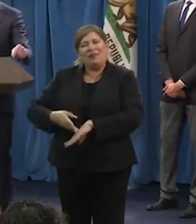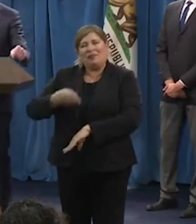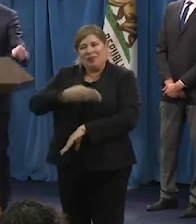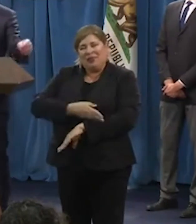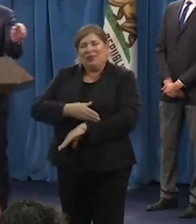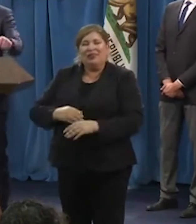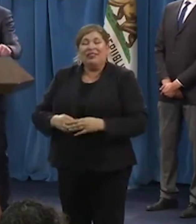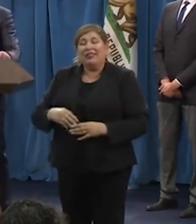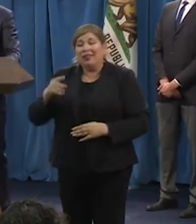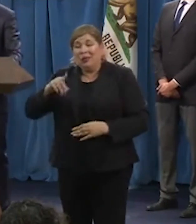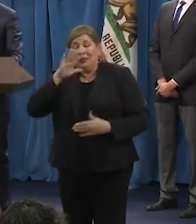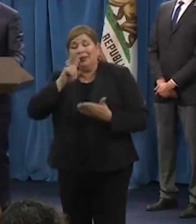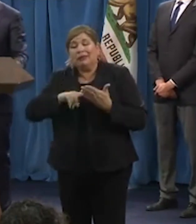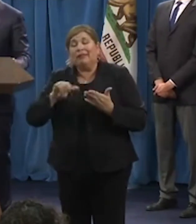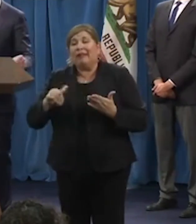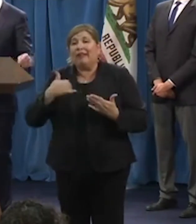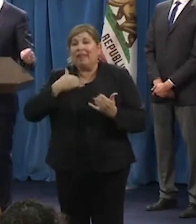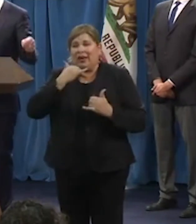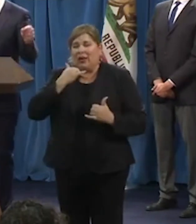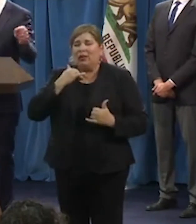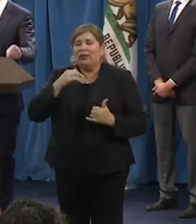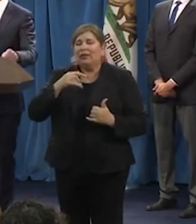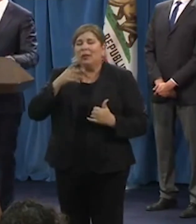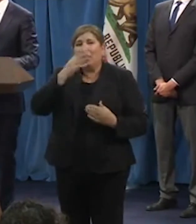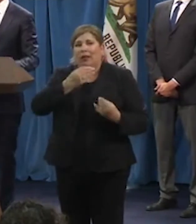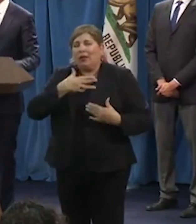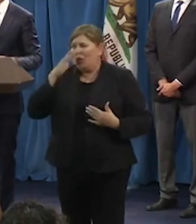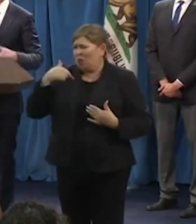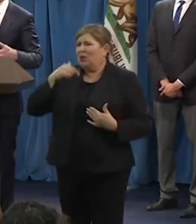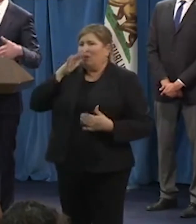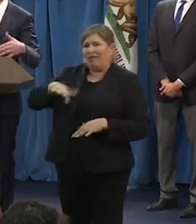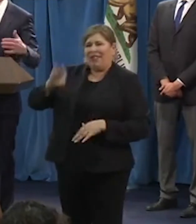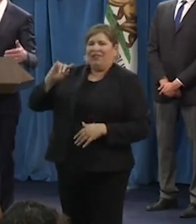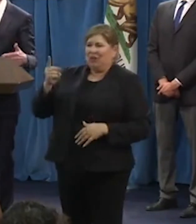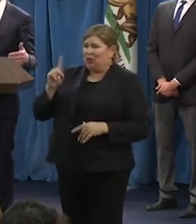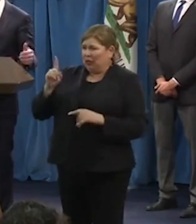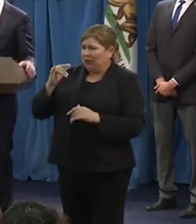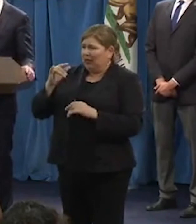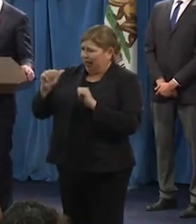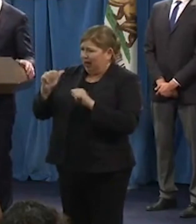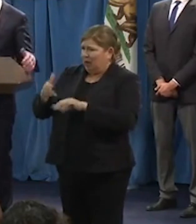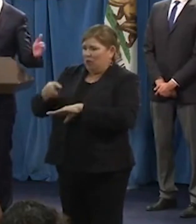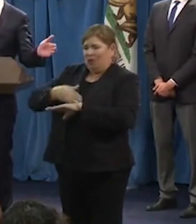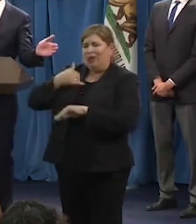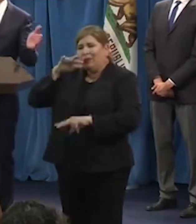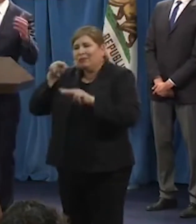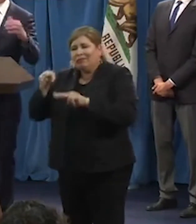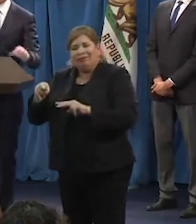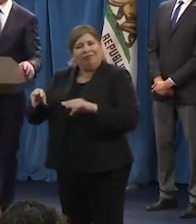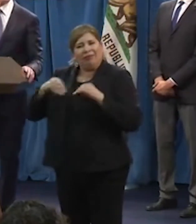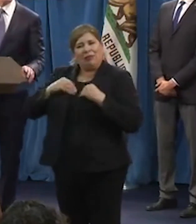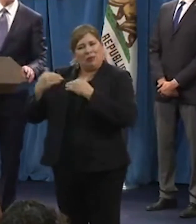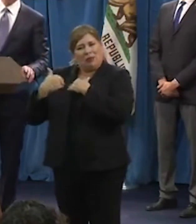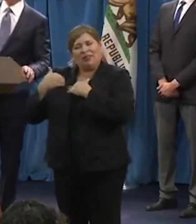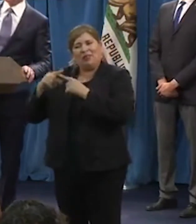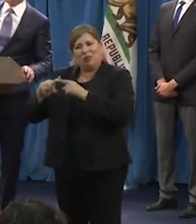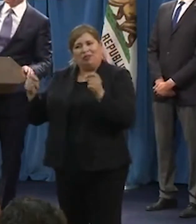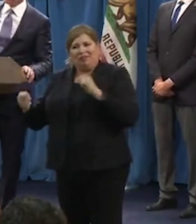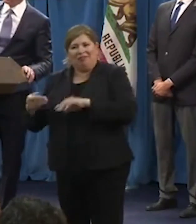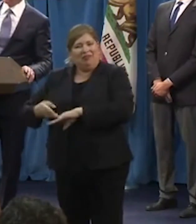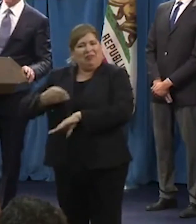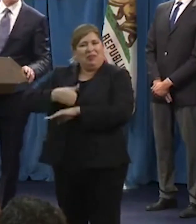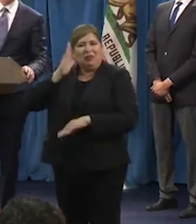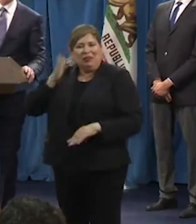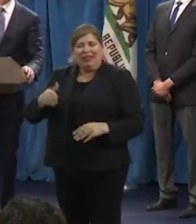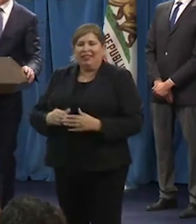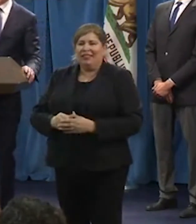them. We'll find them before you find them. We'll own up to them, and we're constantly iterating. And as I said, I'm not happy with seeing some of the